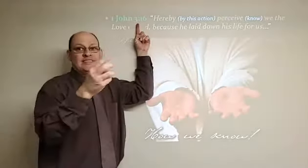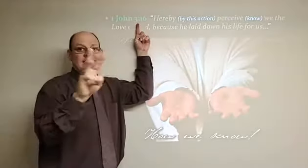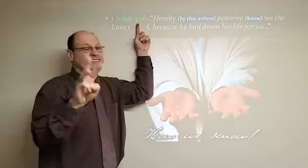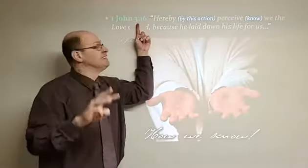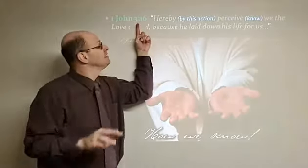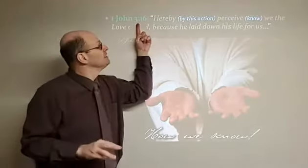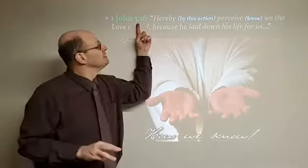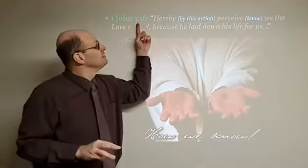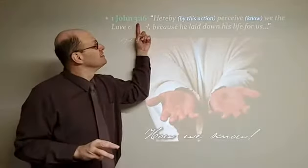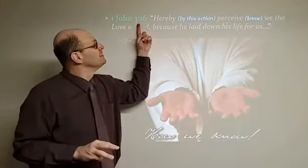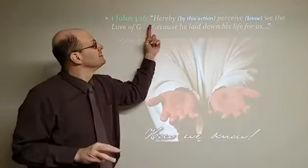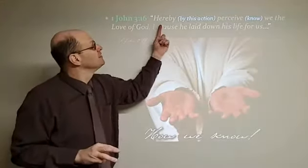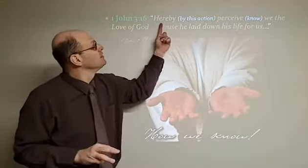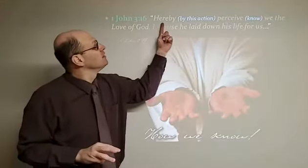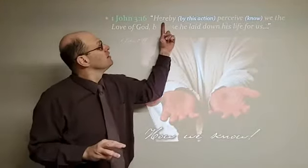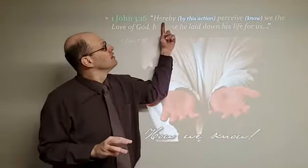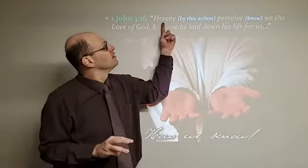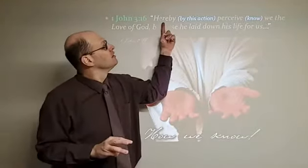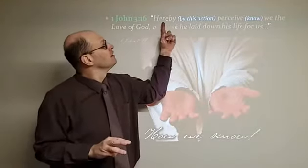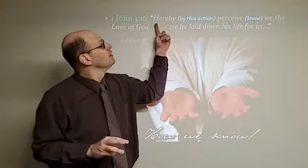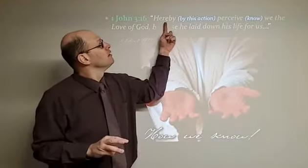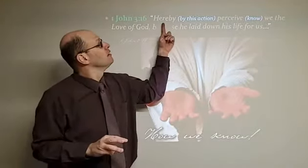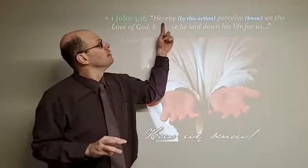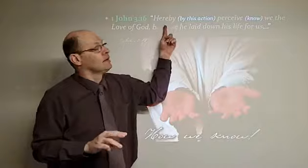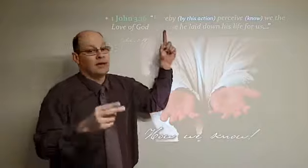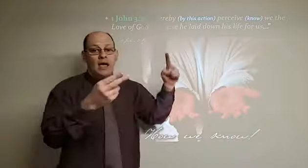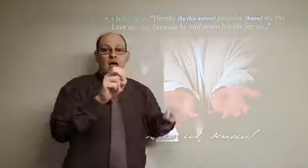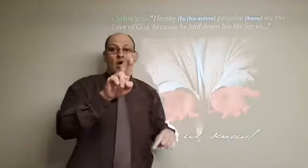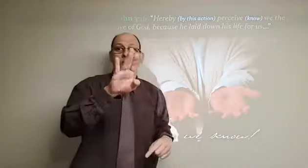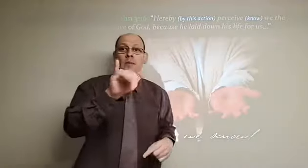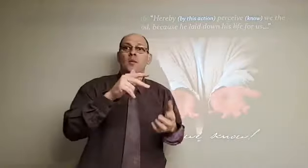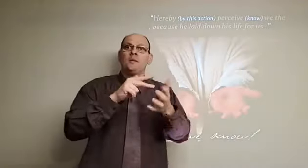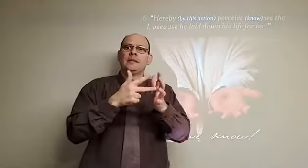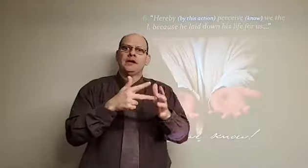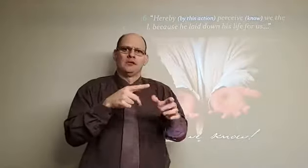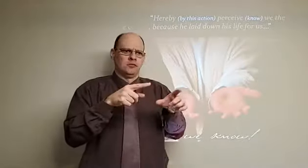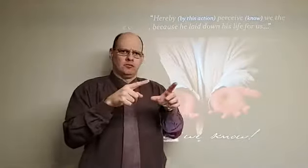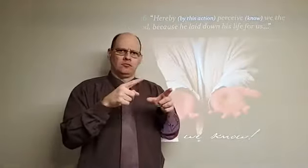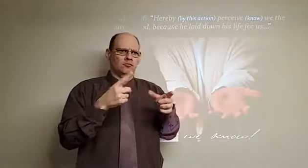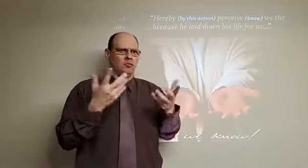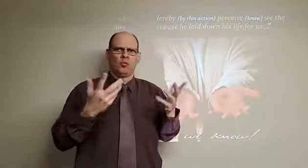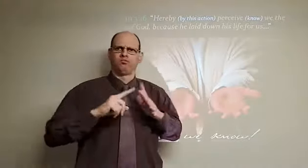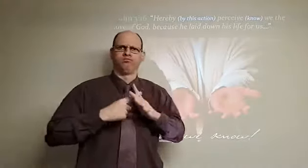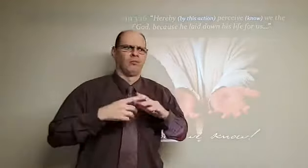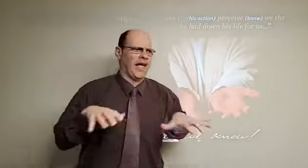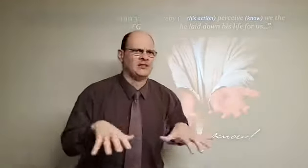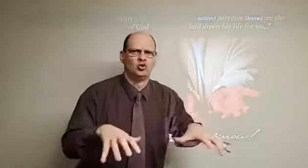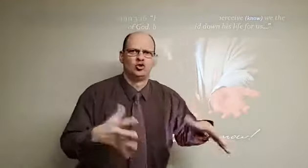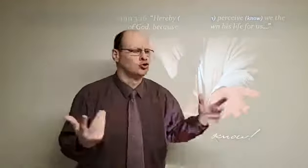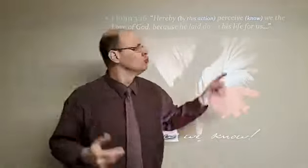16 it speaks very clear it says hereby and it means